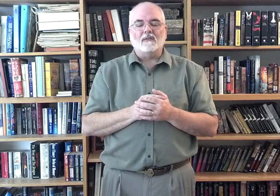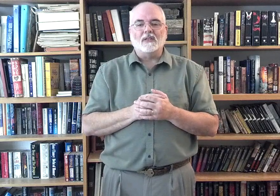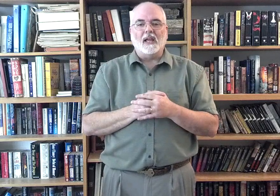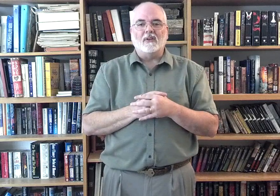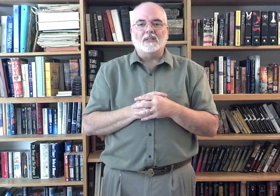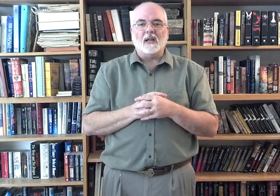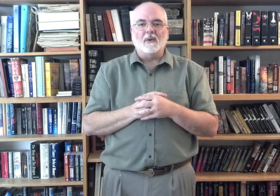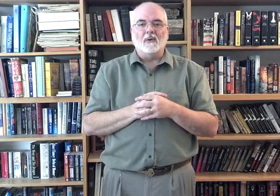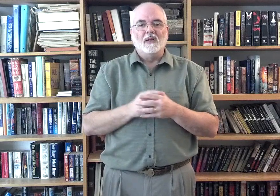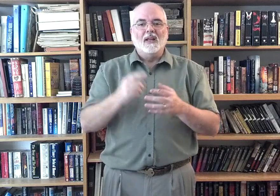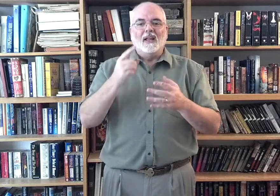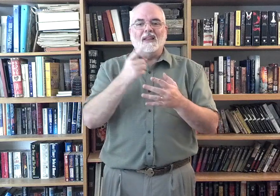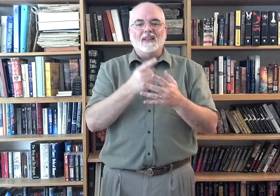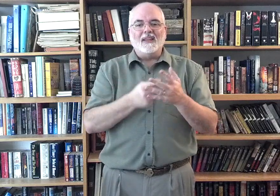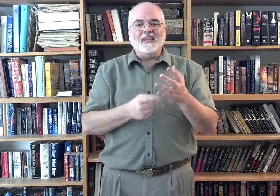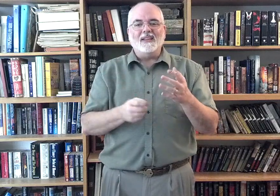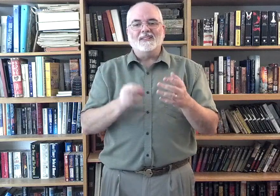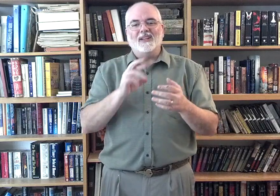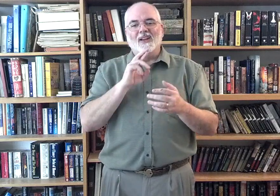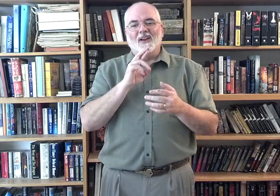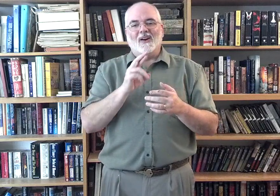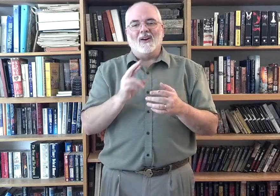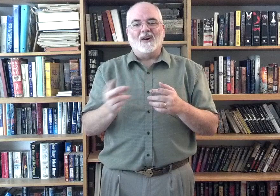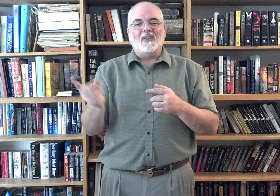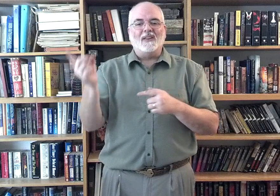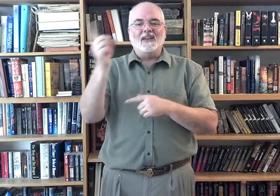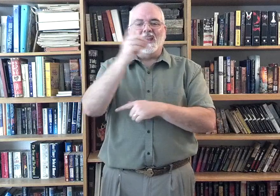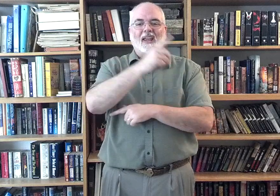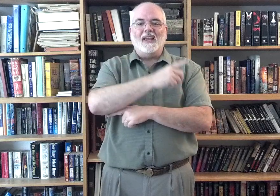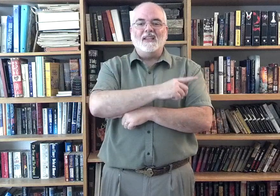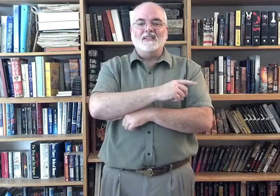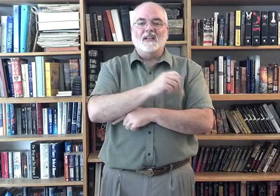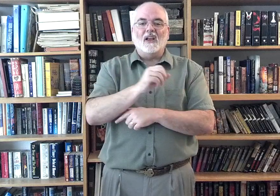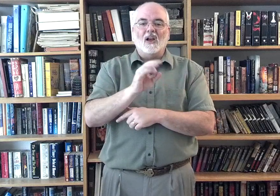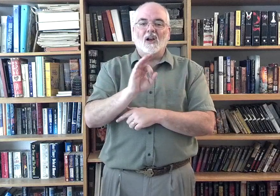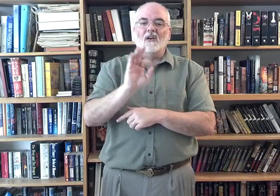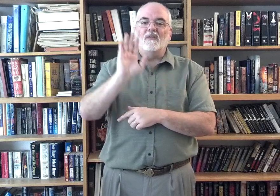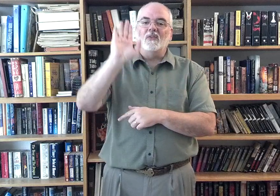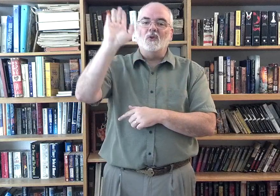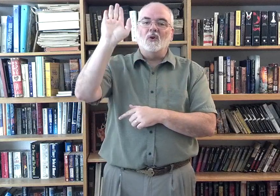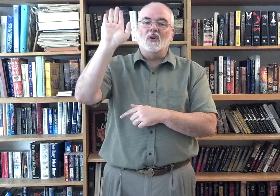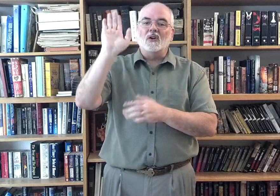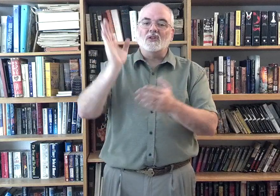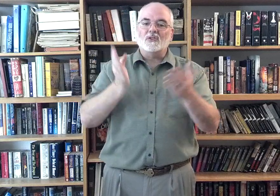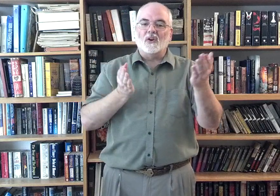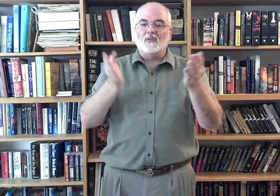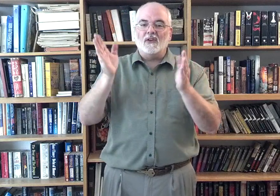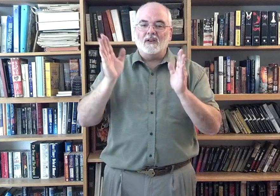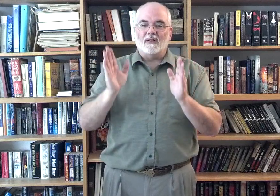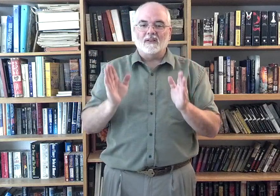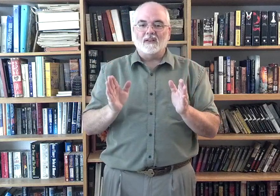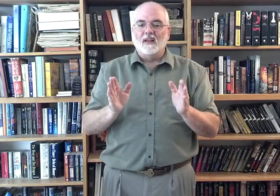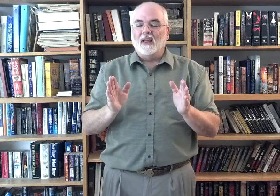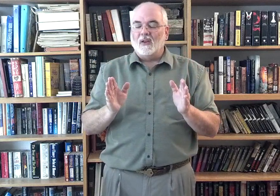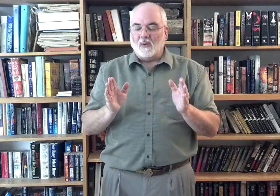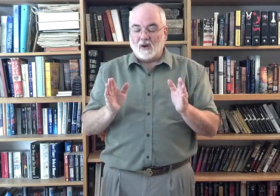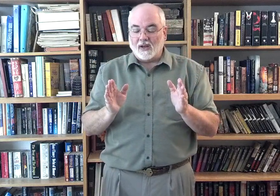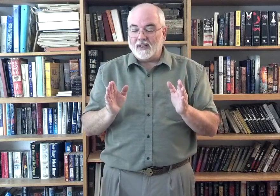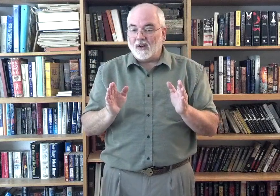I have a typo. These are the days of your servant. We already did all